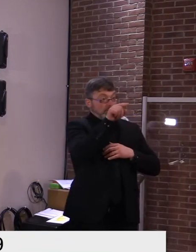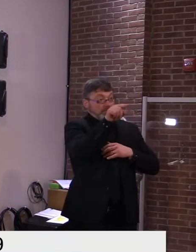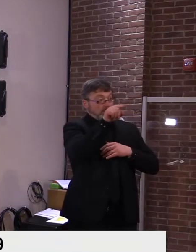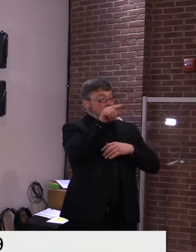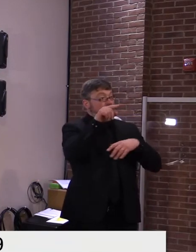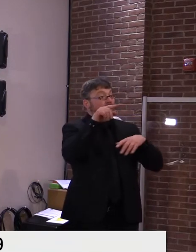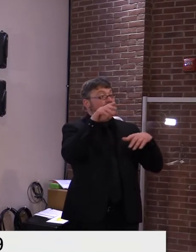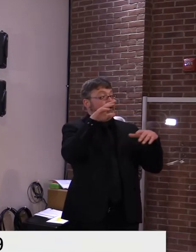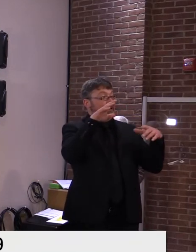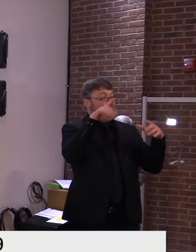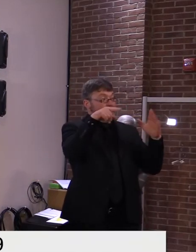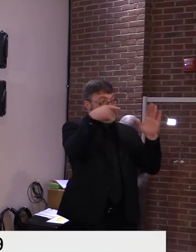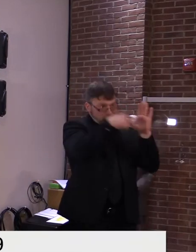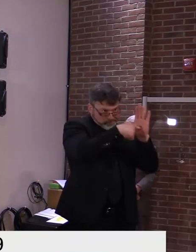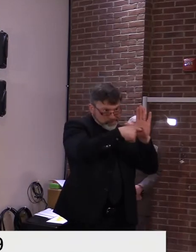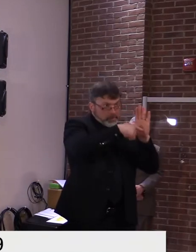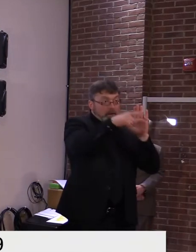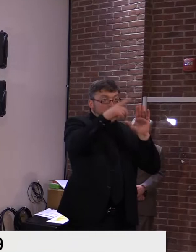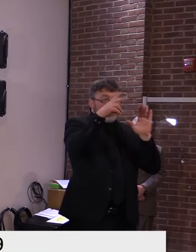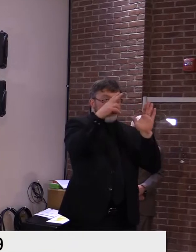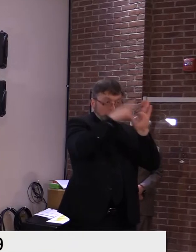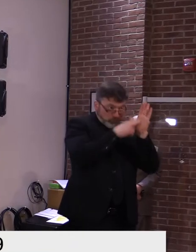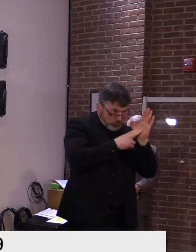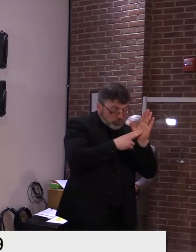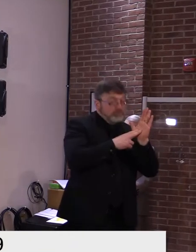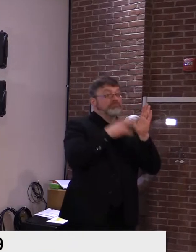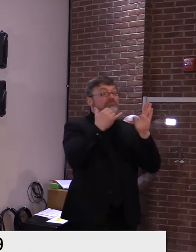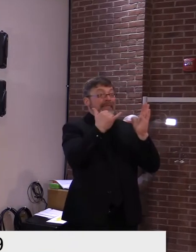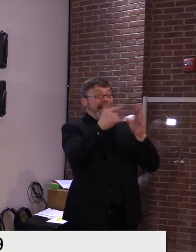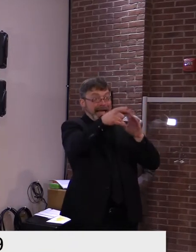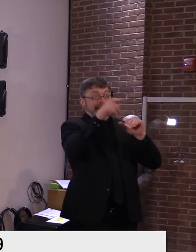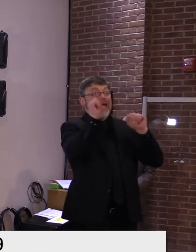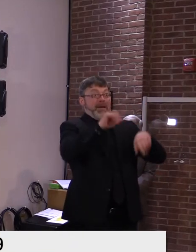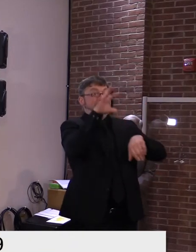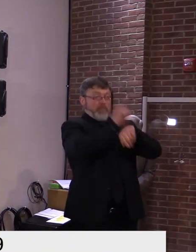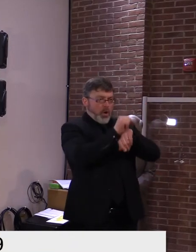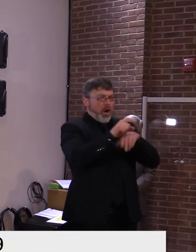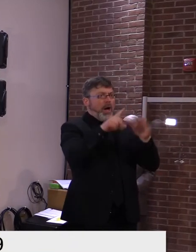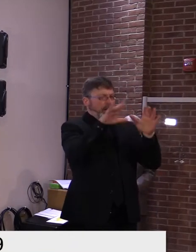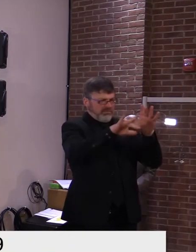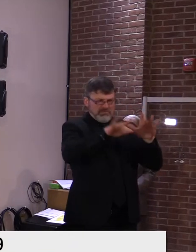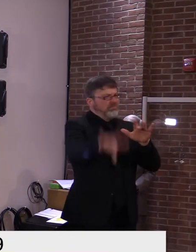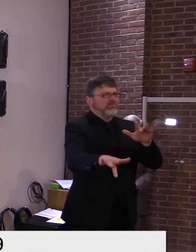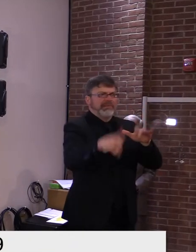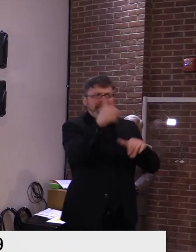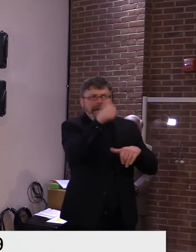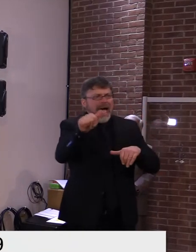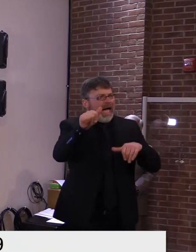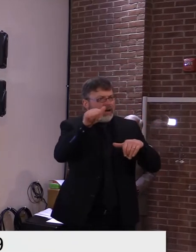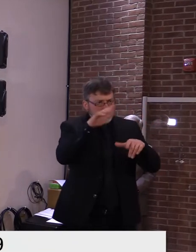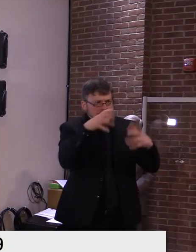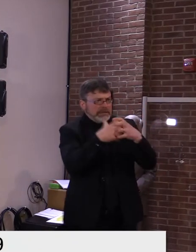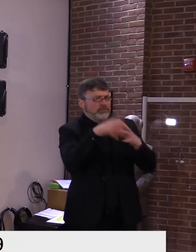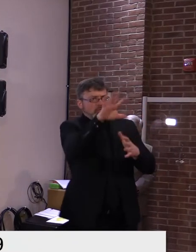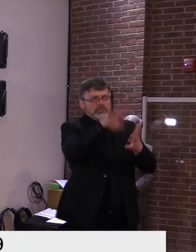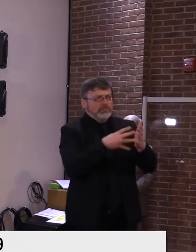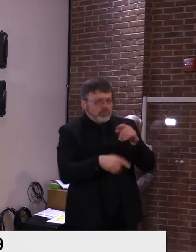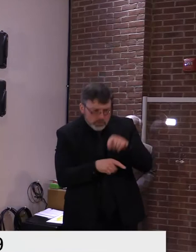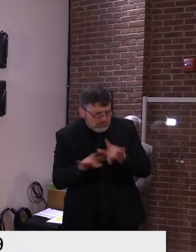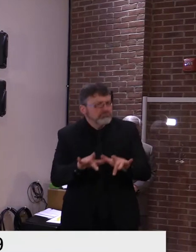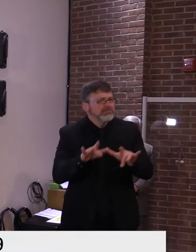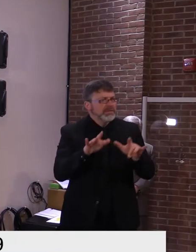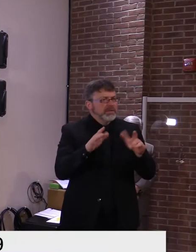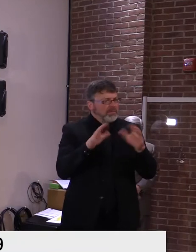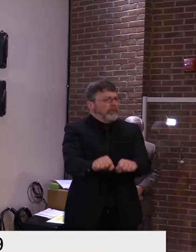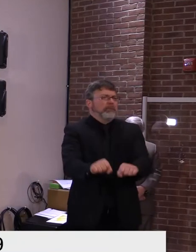For example, the single-dose Johnson & Johnson may be well-suited for protecting people who are harder to reach or can't easily access